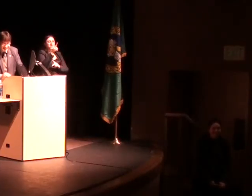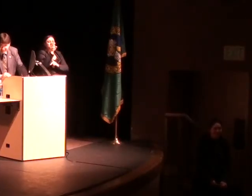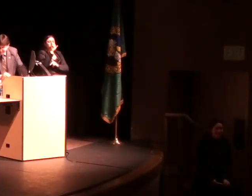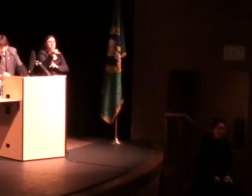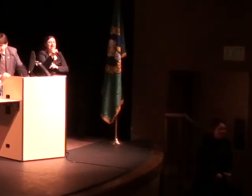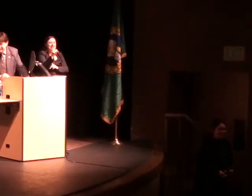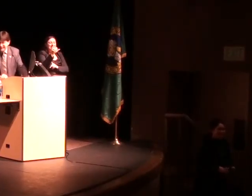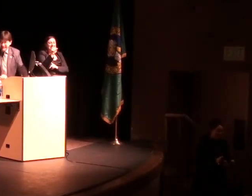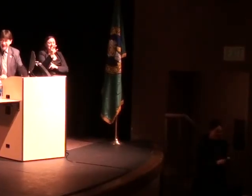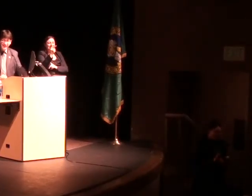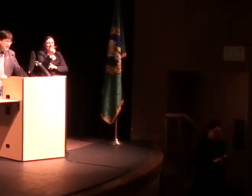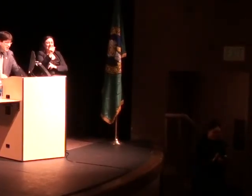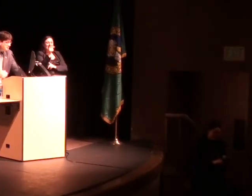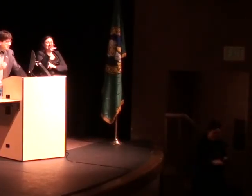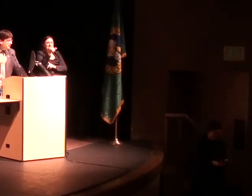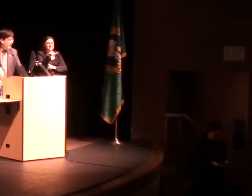see